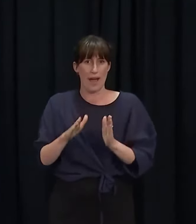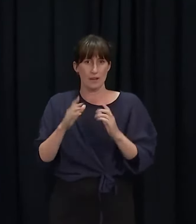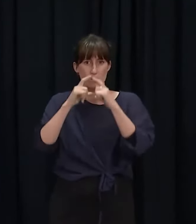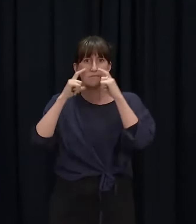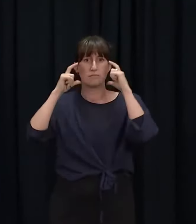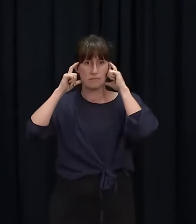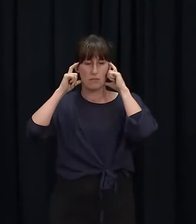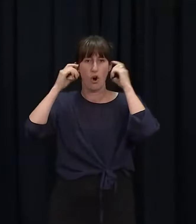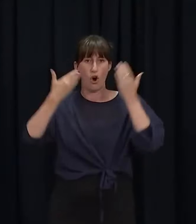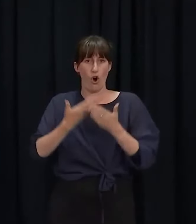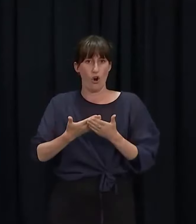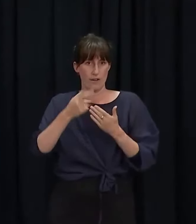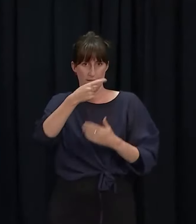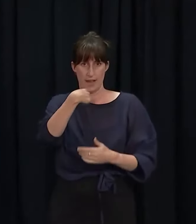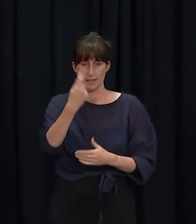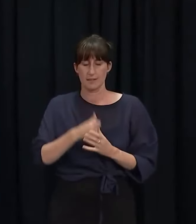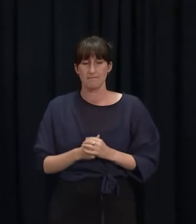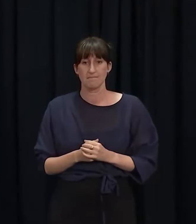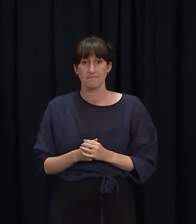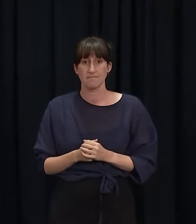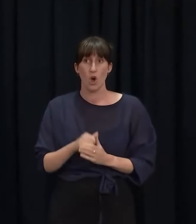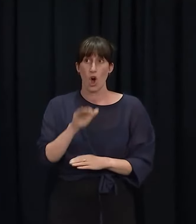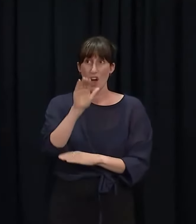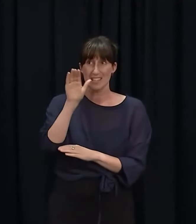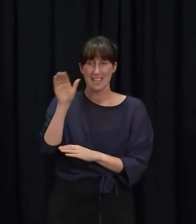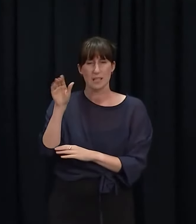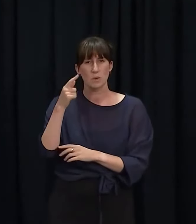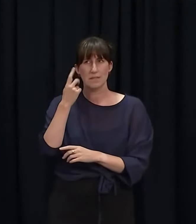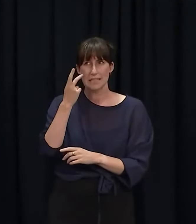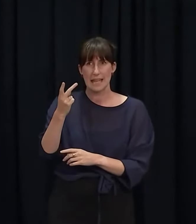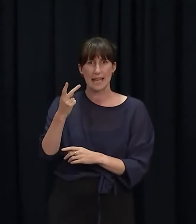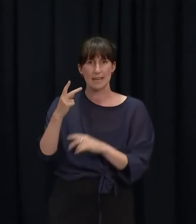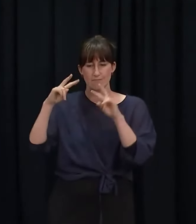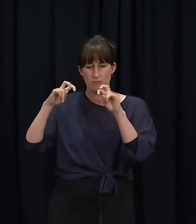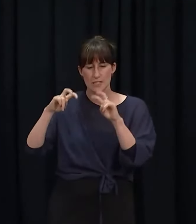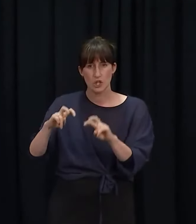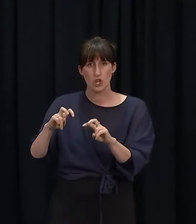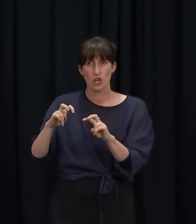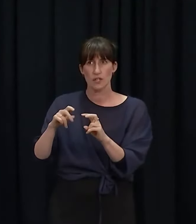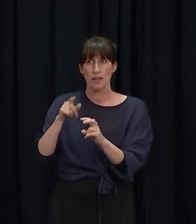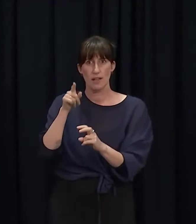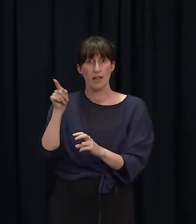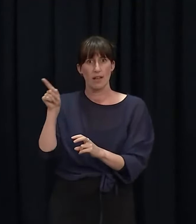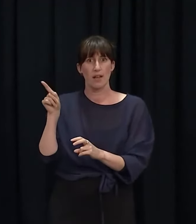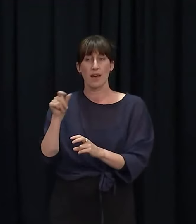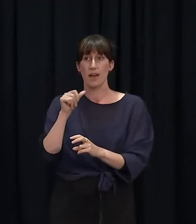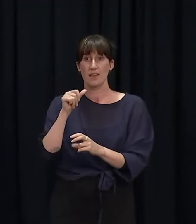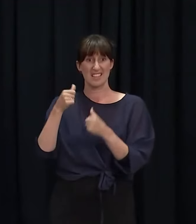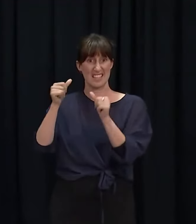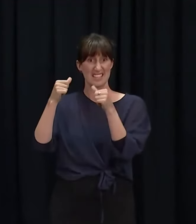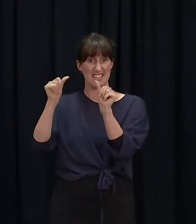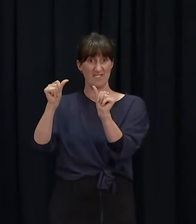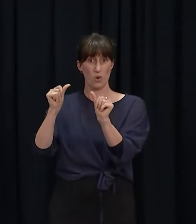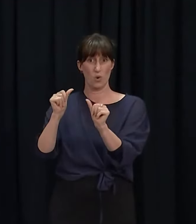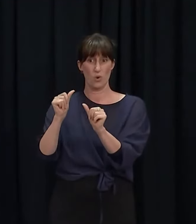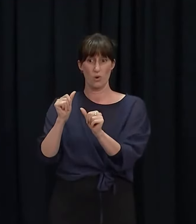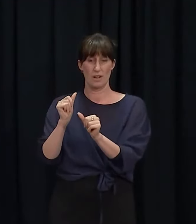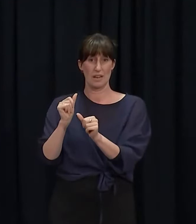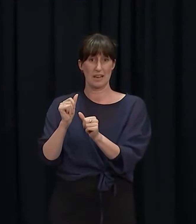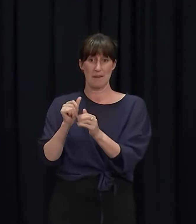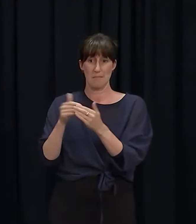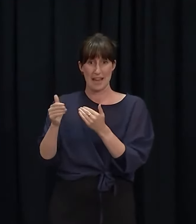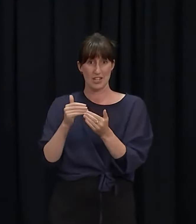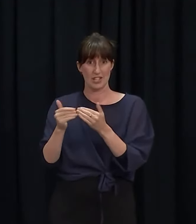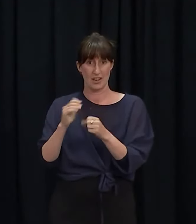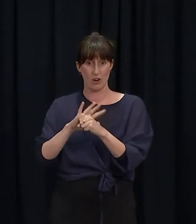most successfully managing Omicron. Masks play a significant role when done right. Now, we've made a major shift in New Zealand